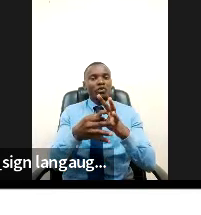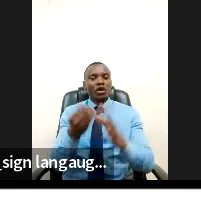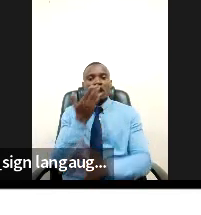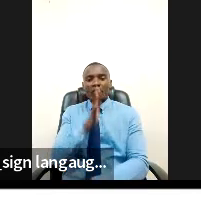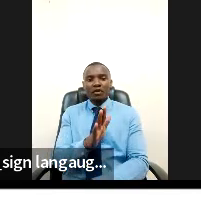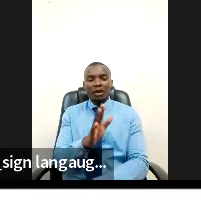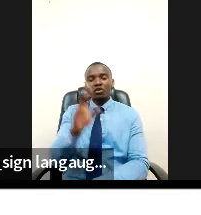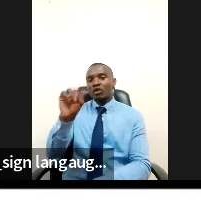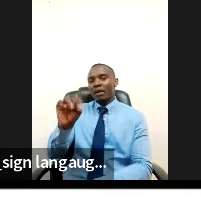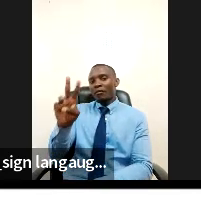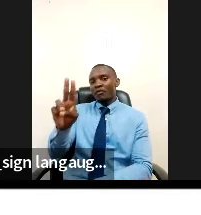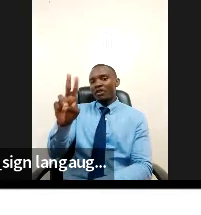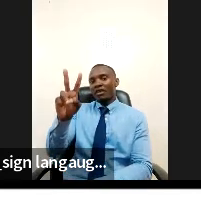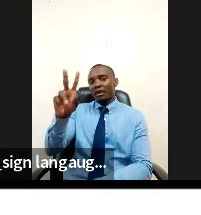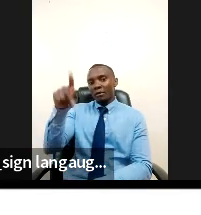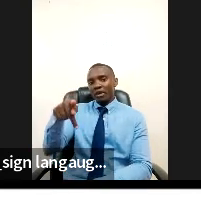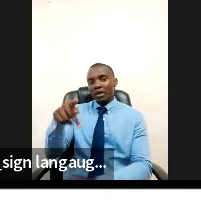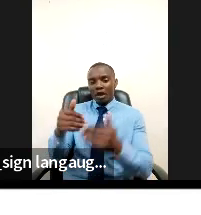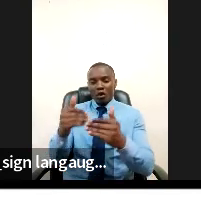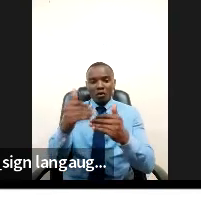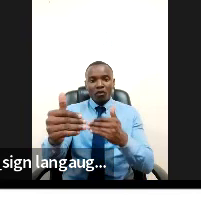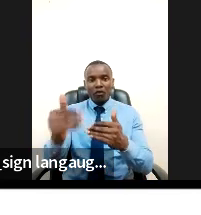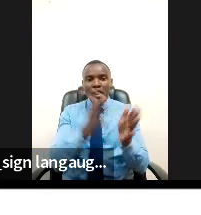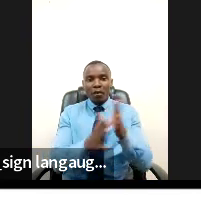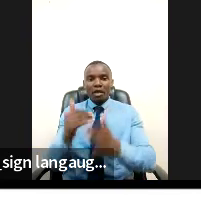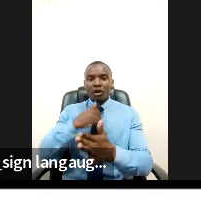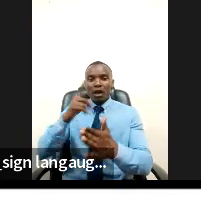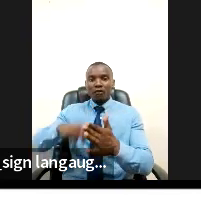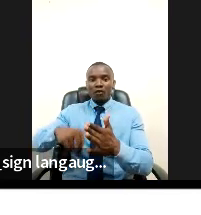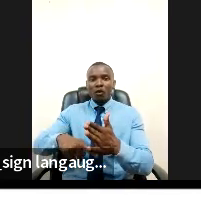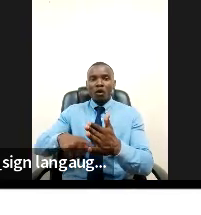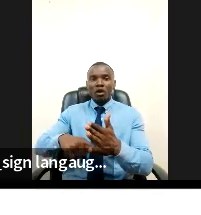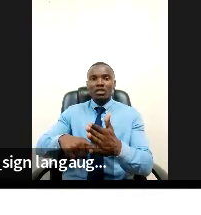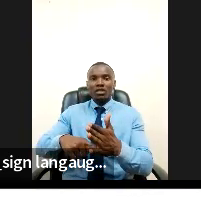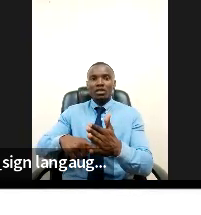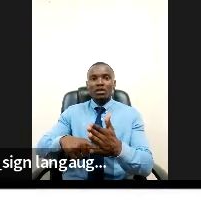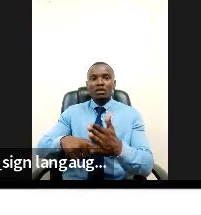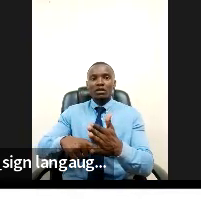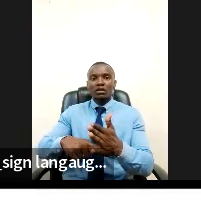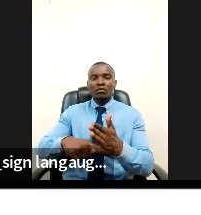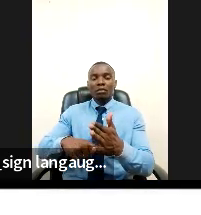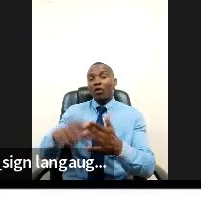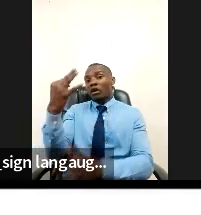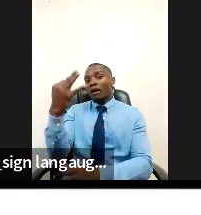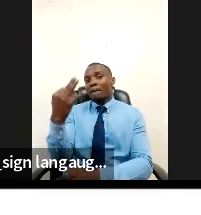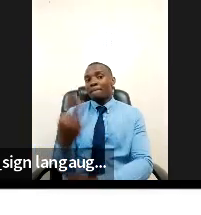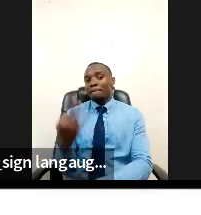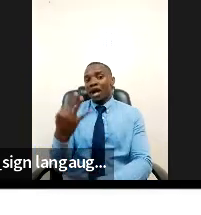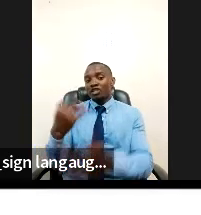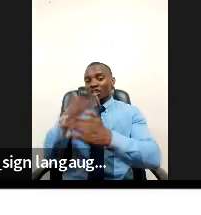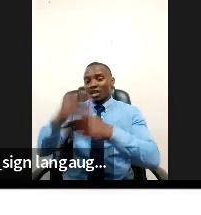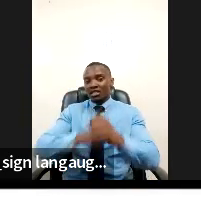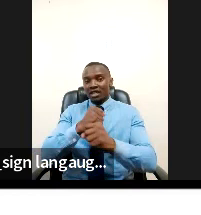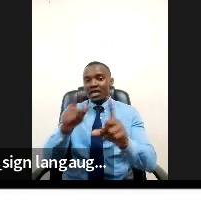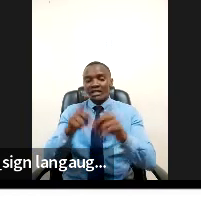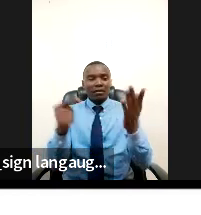MVP. Moving forward, we plan to have our MVP by March 2023, a technical and commercial team